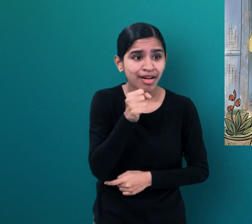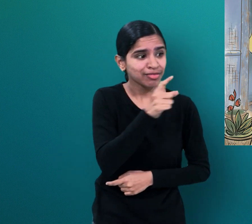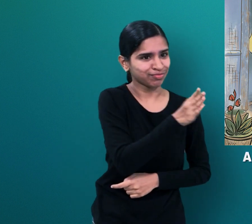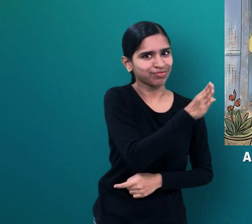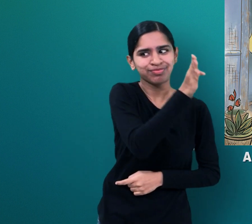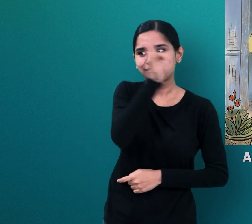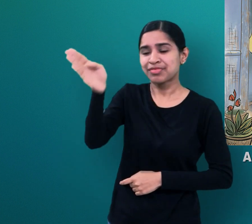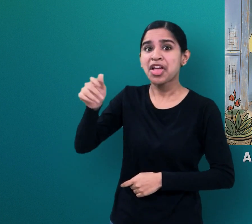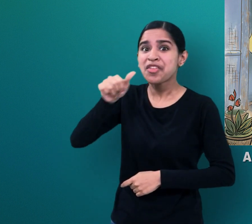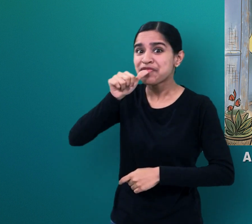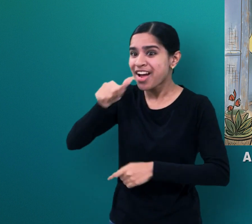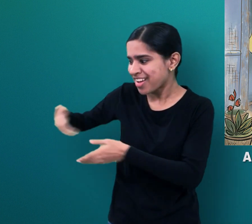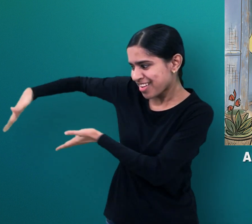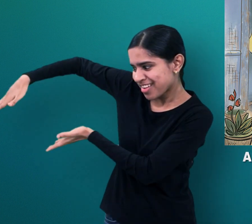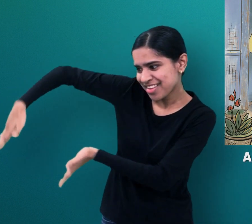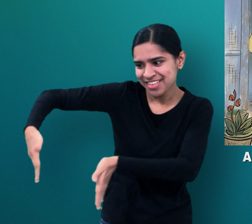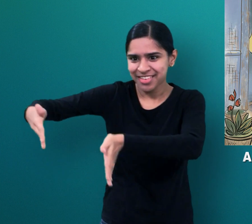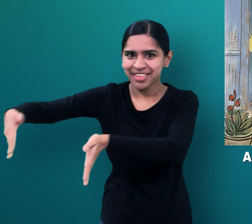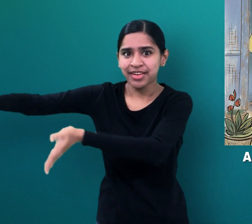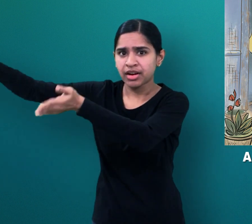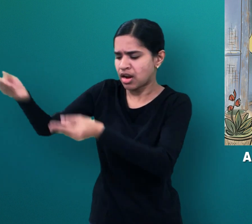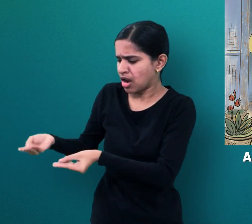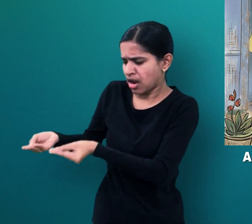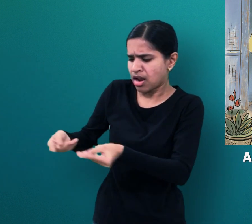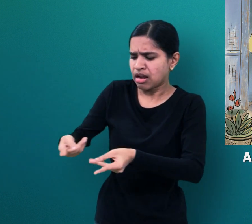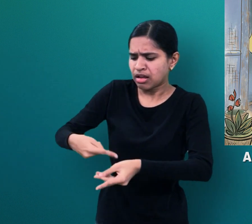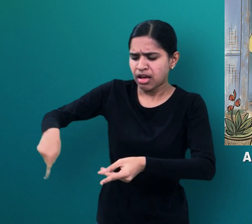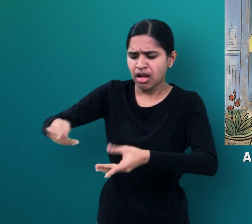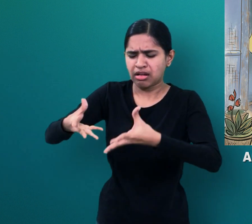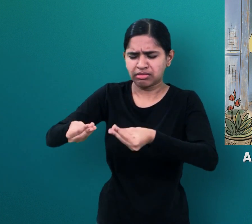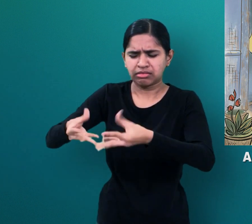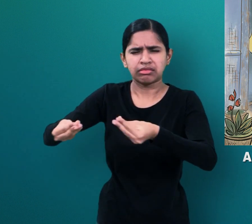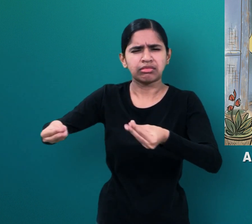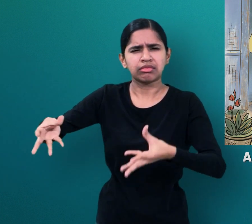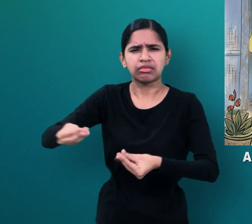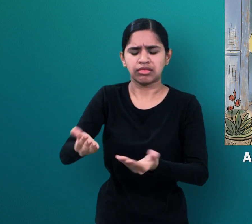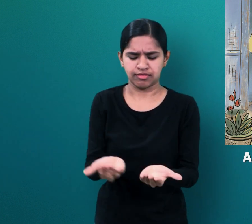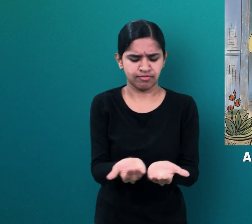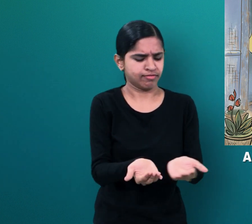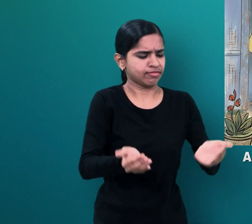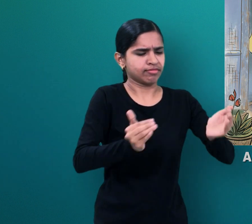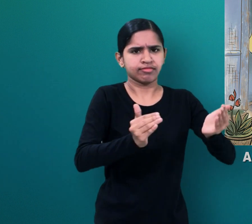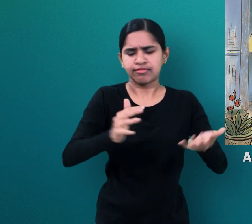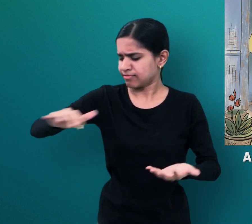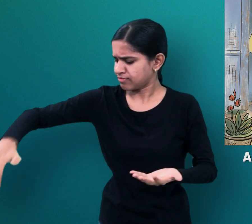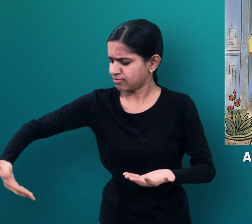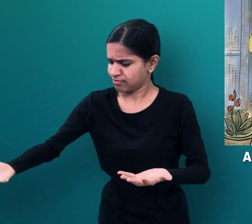Ambi fetched a basketful of Dilka Asta dug from the shores of the Simsang River.